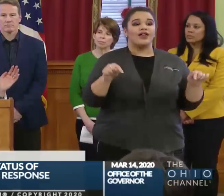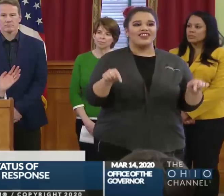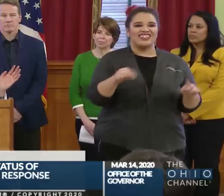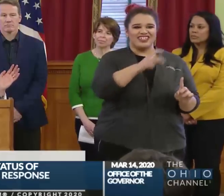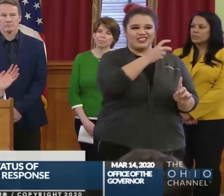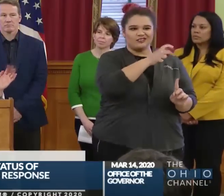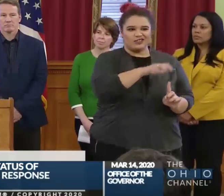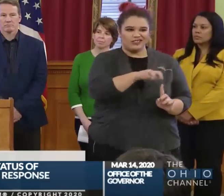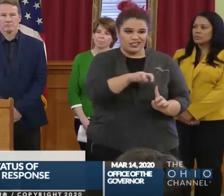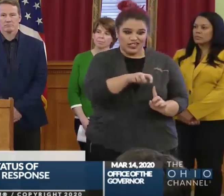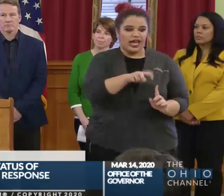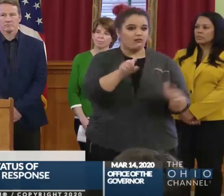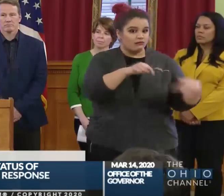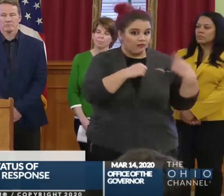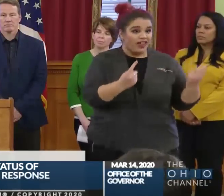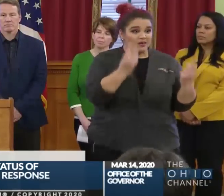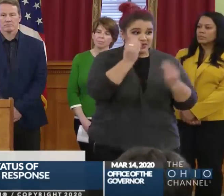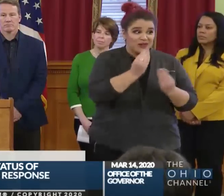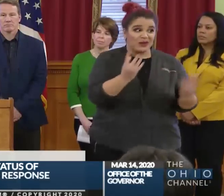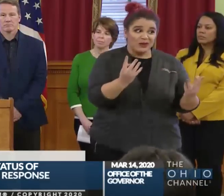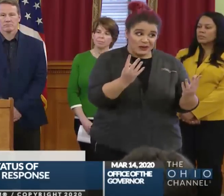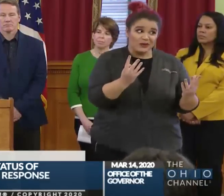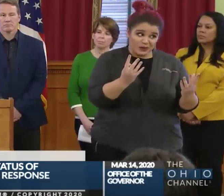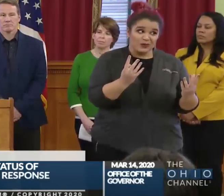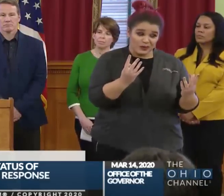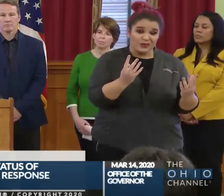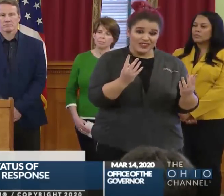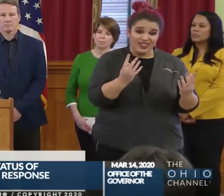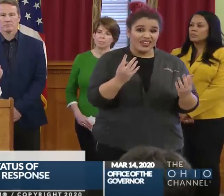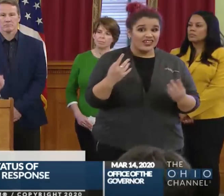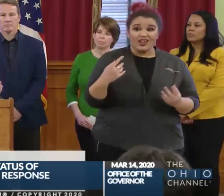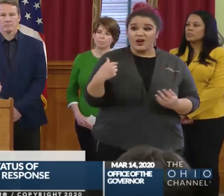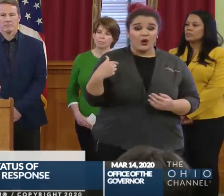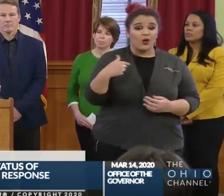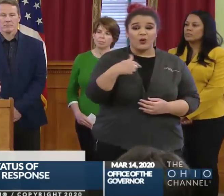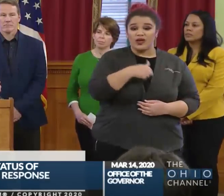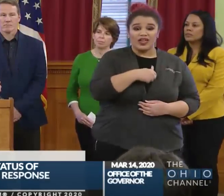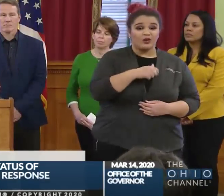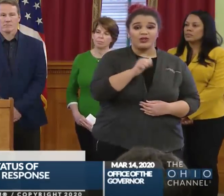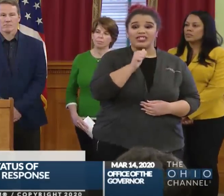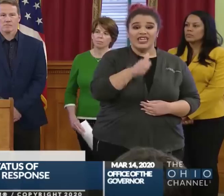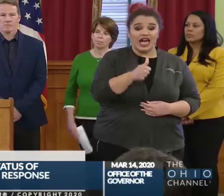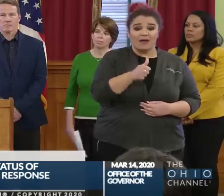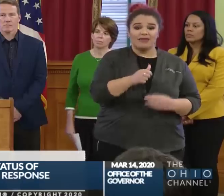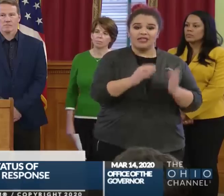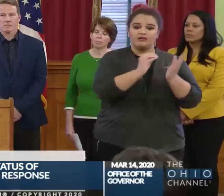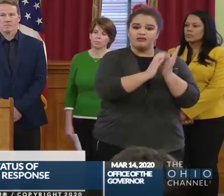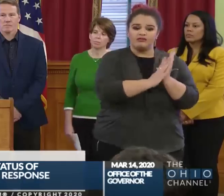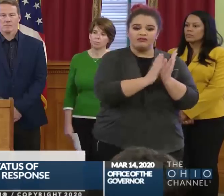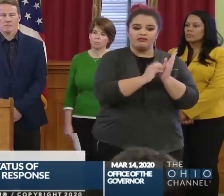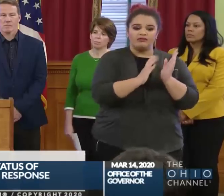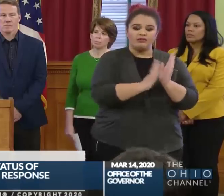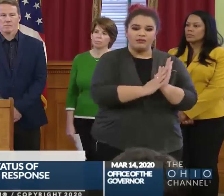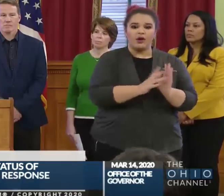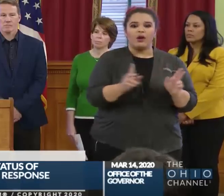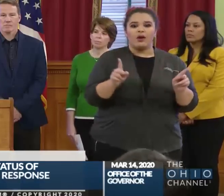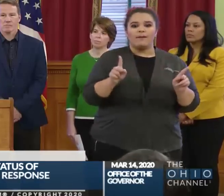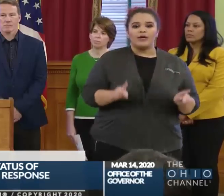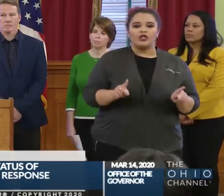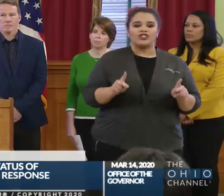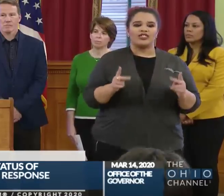we'll eventually get to a place where we actually be talking, we won't be following PUIs as much because we need to focus on the